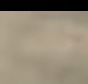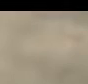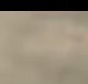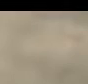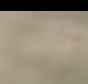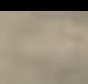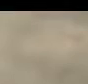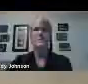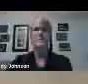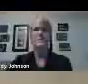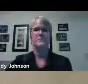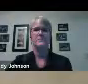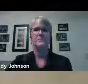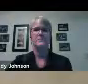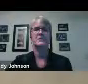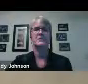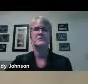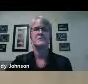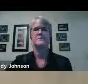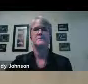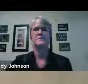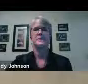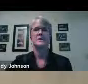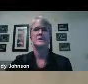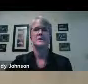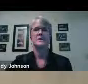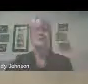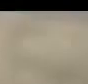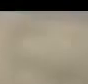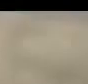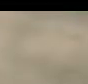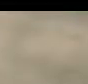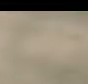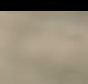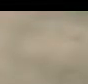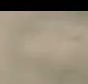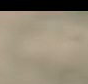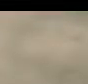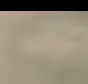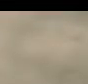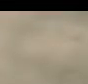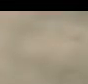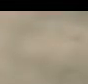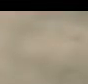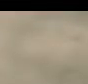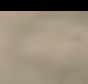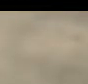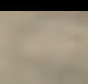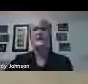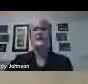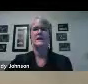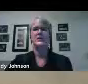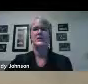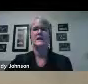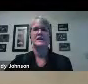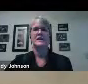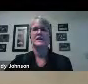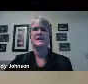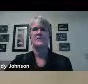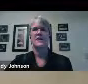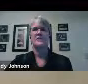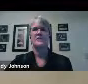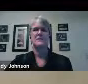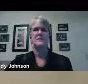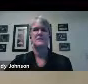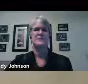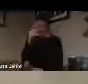being pinned, or is that just me personally? No. Okay. Nope. So yeah. So you have to pin her. Or Katie, can you tell her